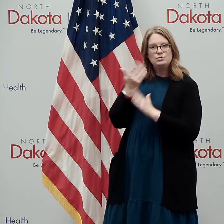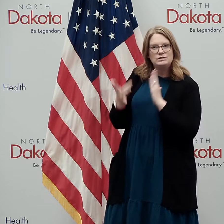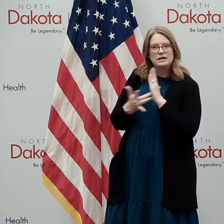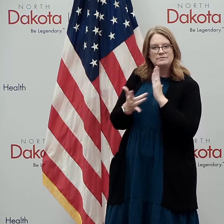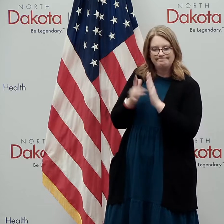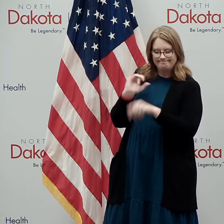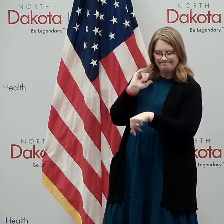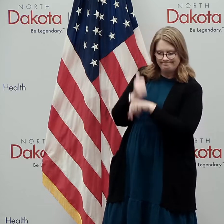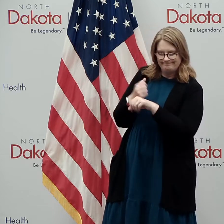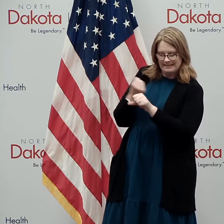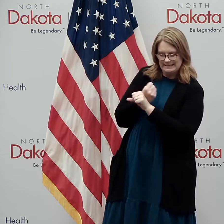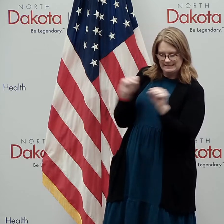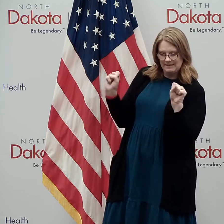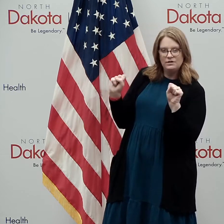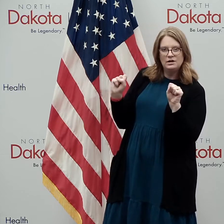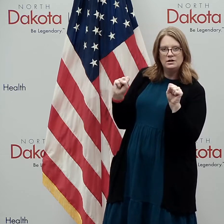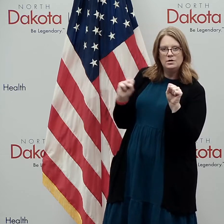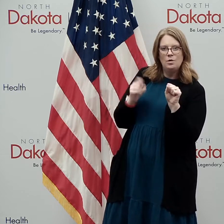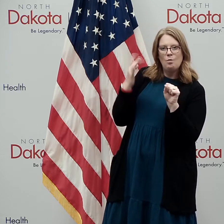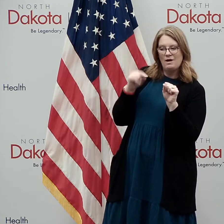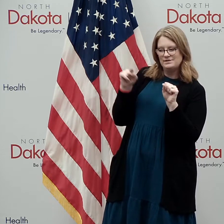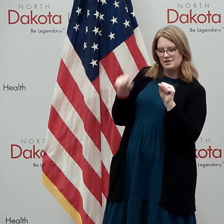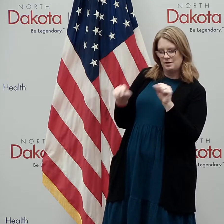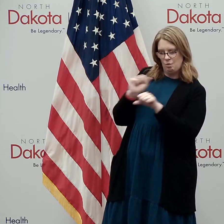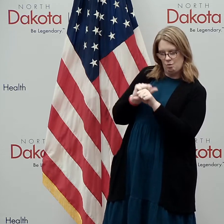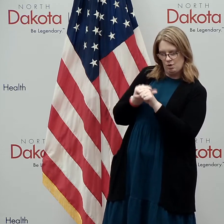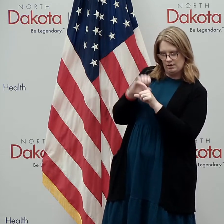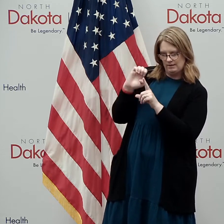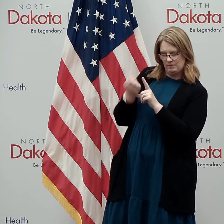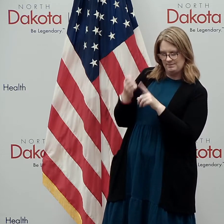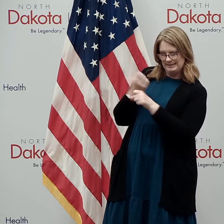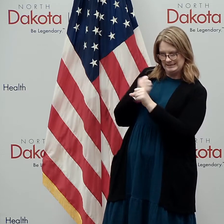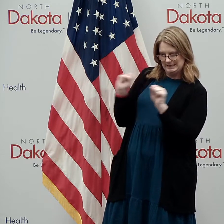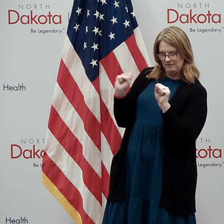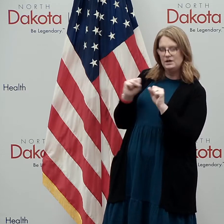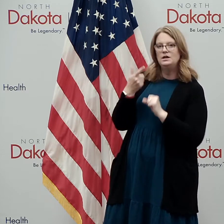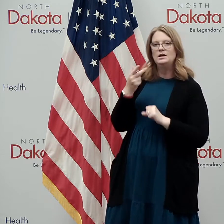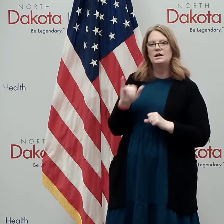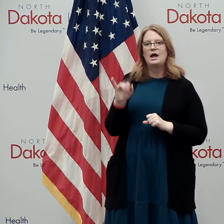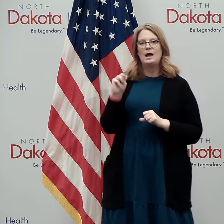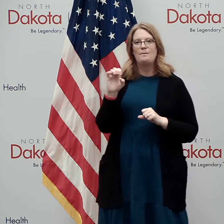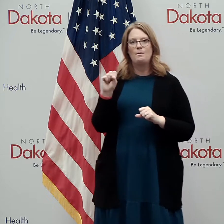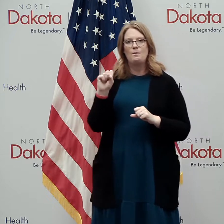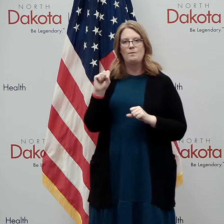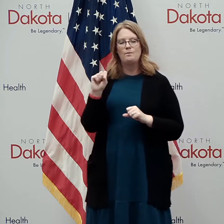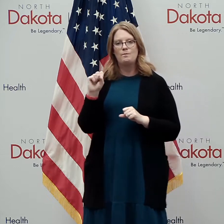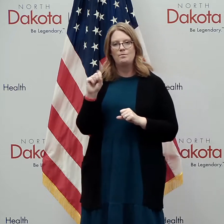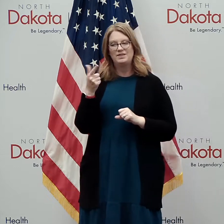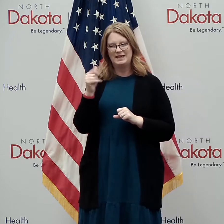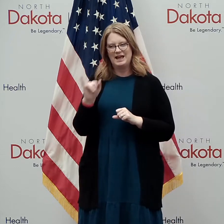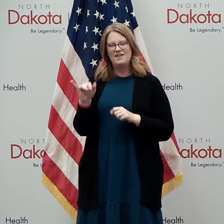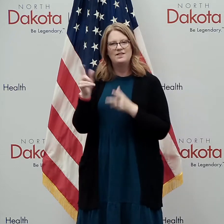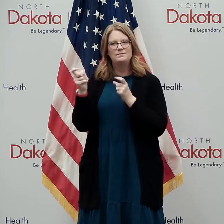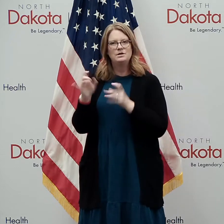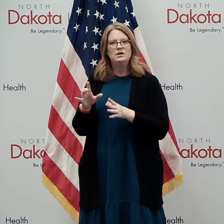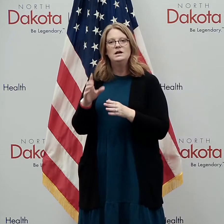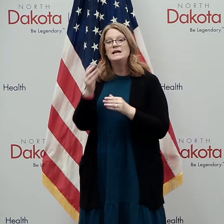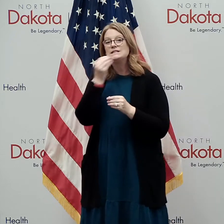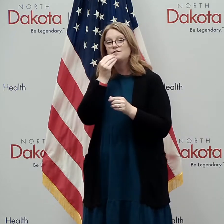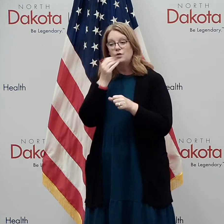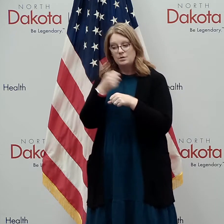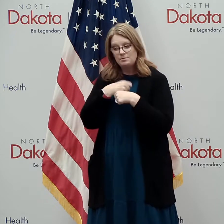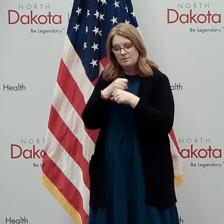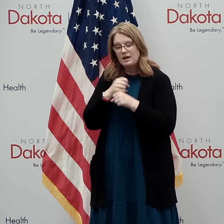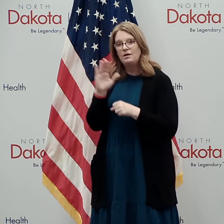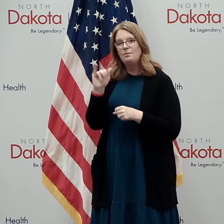safety protocols to create a safer work environment. Guy Mose, president of Baker Boy, said, "As a food manufacturer, Baker